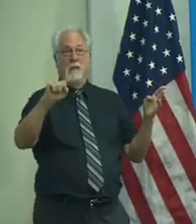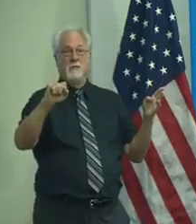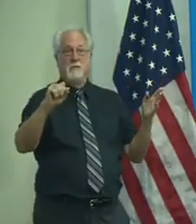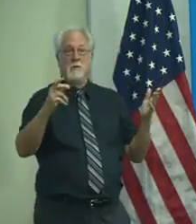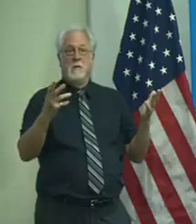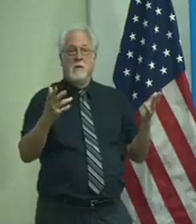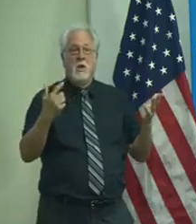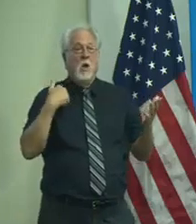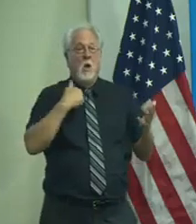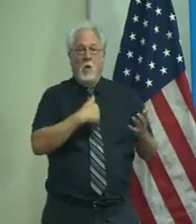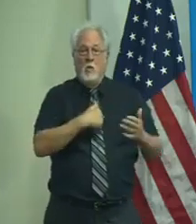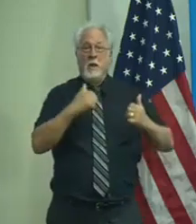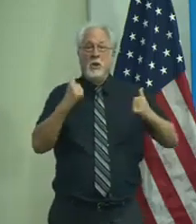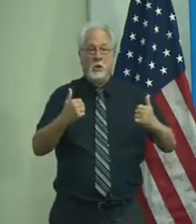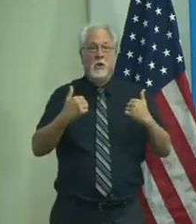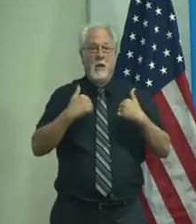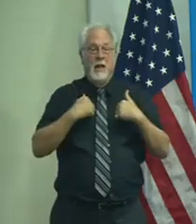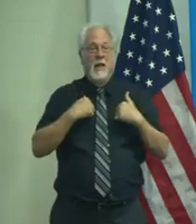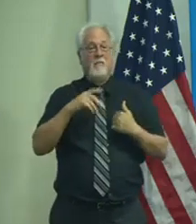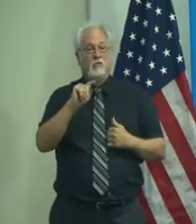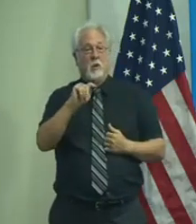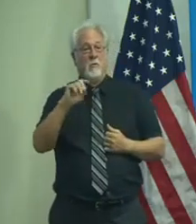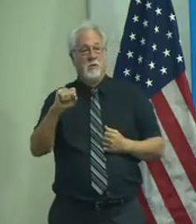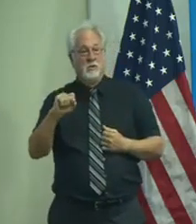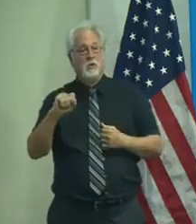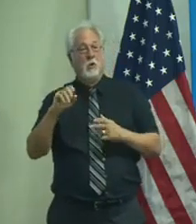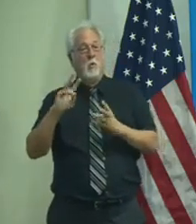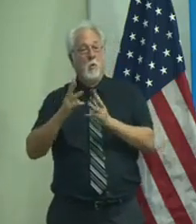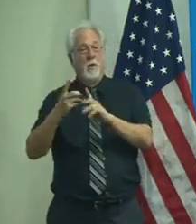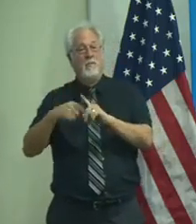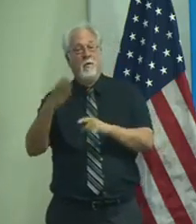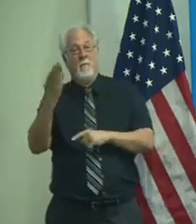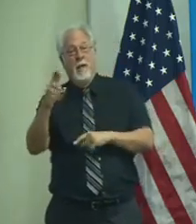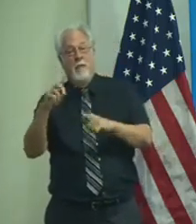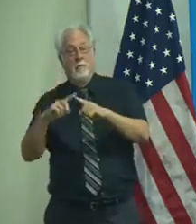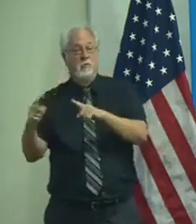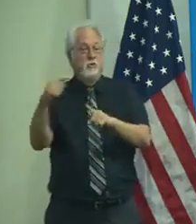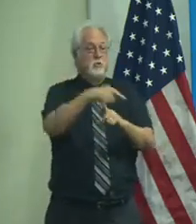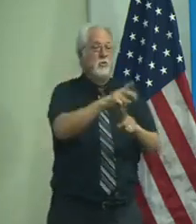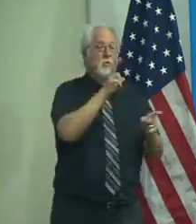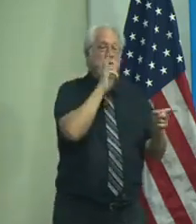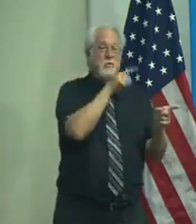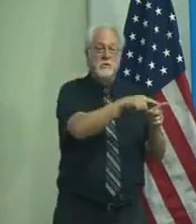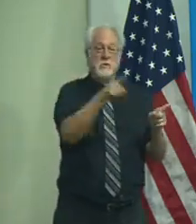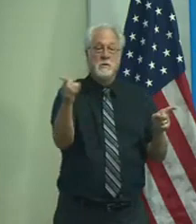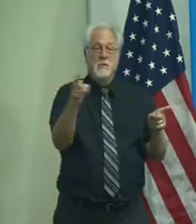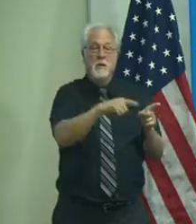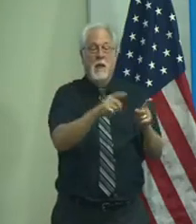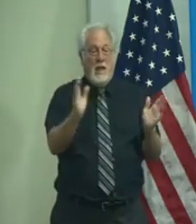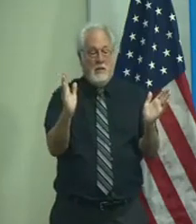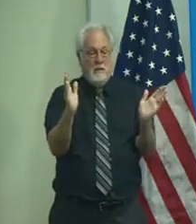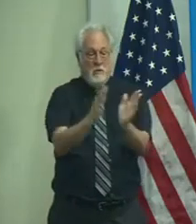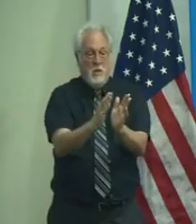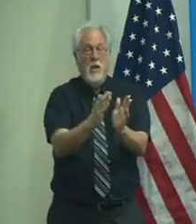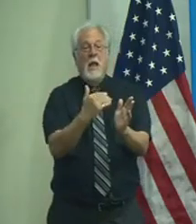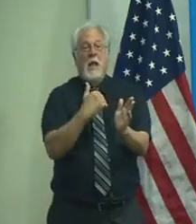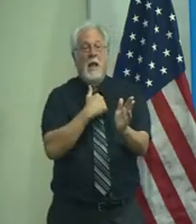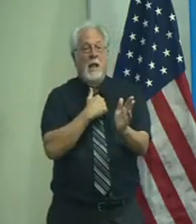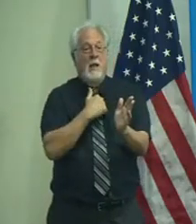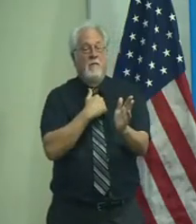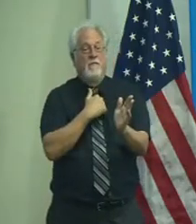mean, we literally could have tropical storm force winds from Baton Rouge to Houston, and in a smaller area, you would